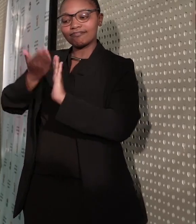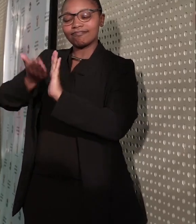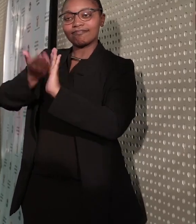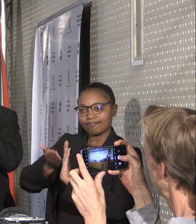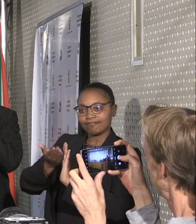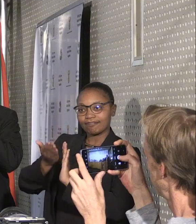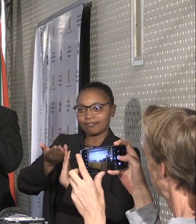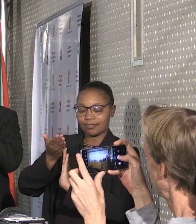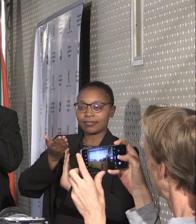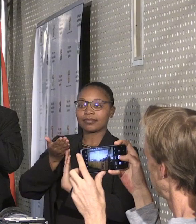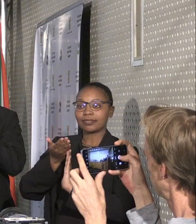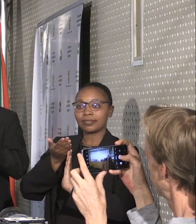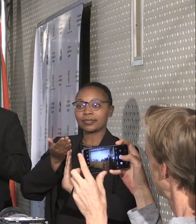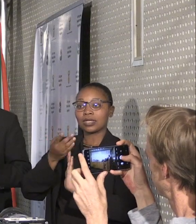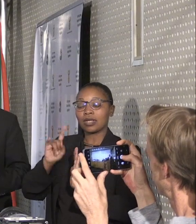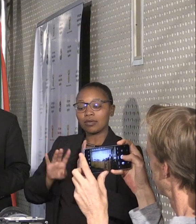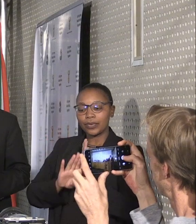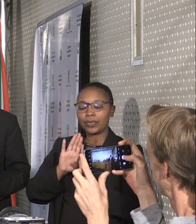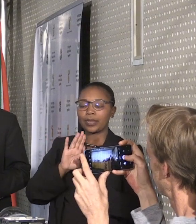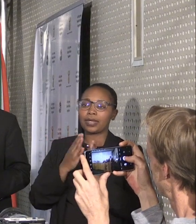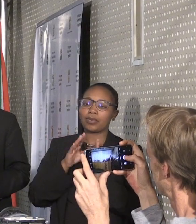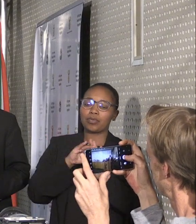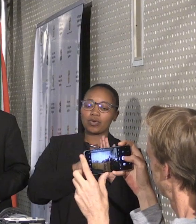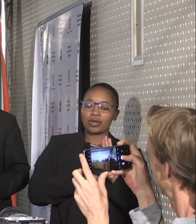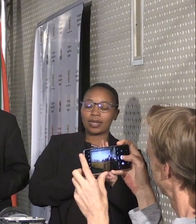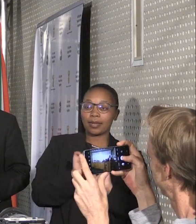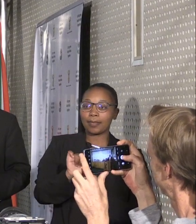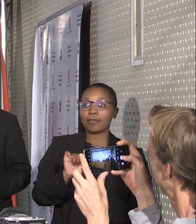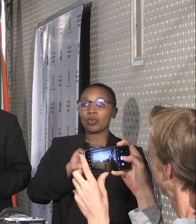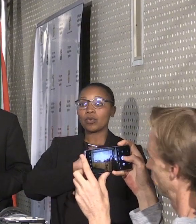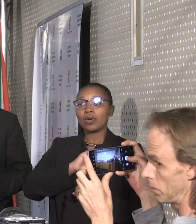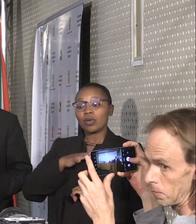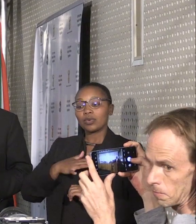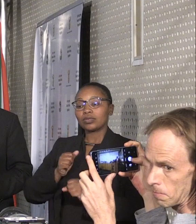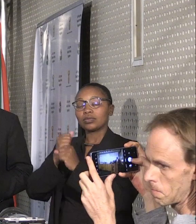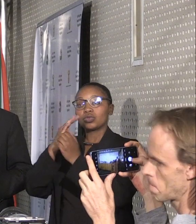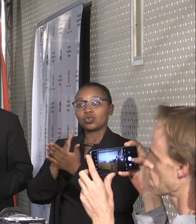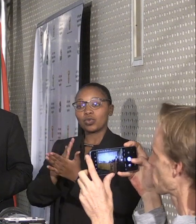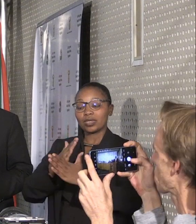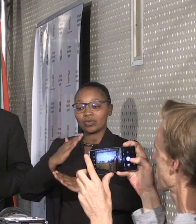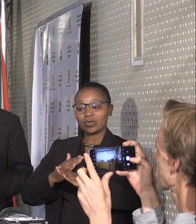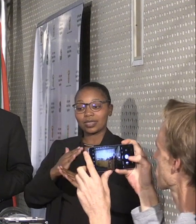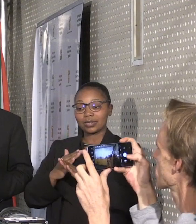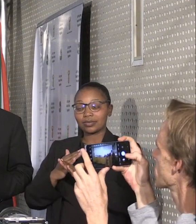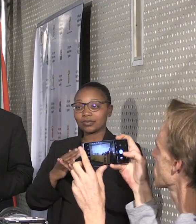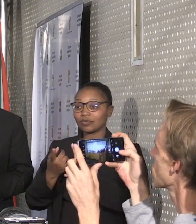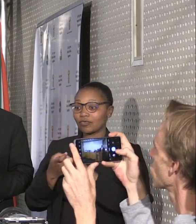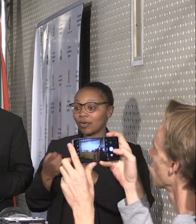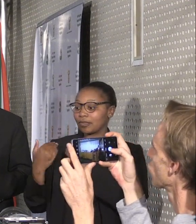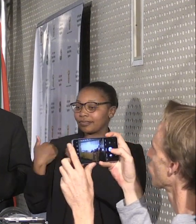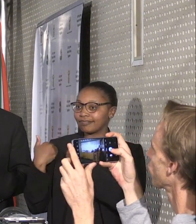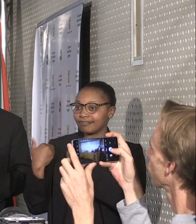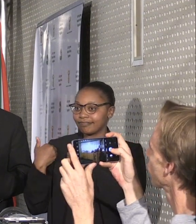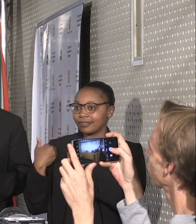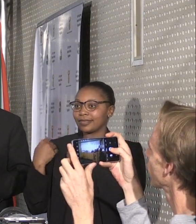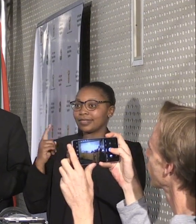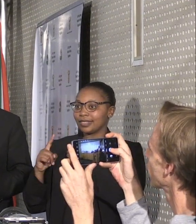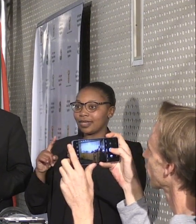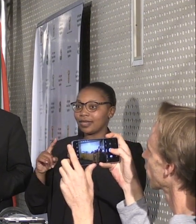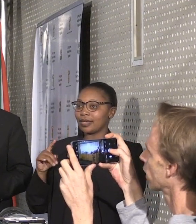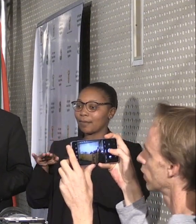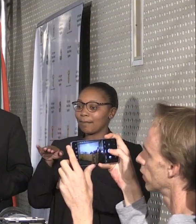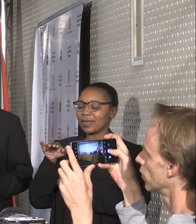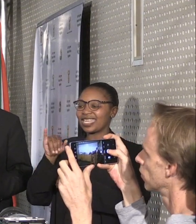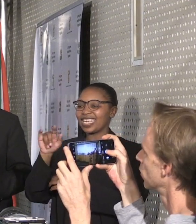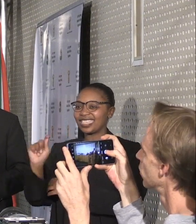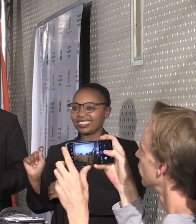Its banking IT systems improvement program, which will ensure that it operates from secure and robust banking IT environment